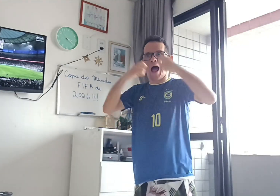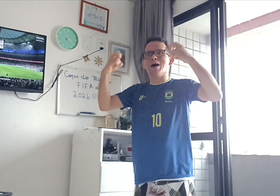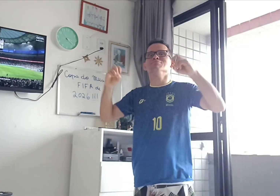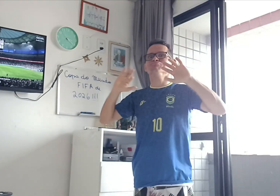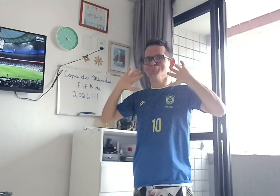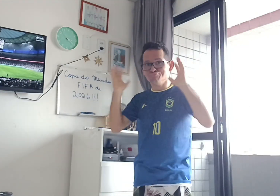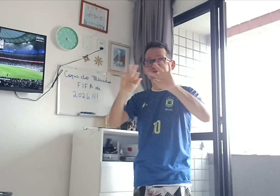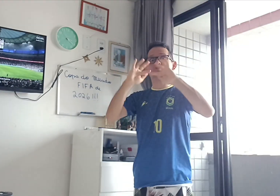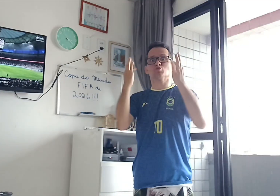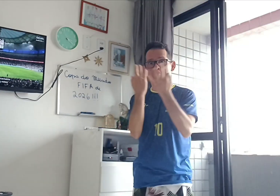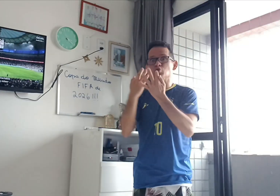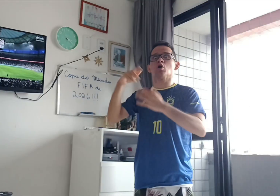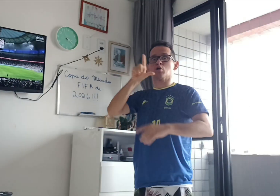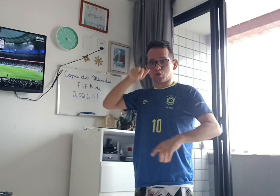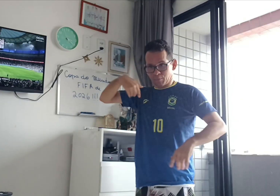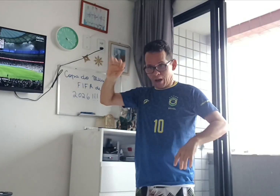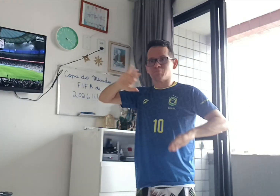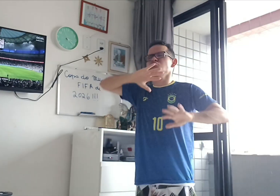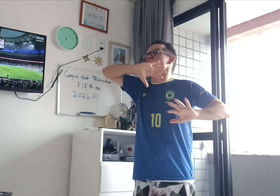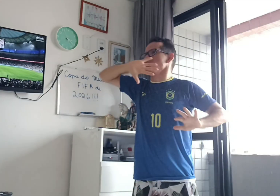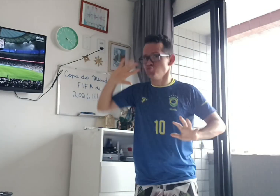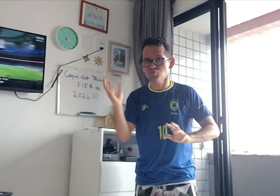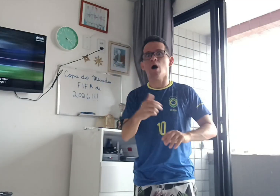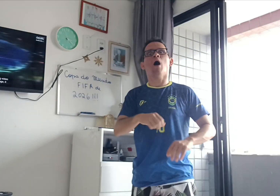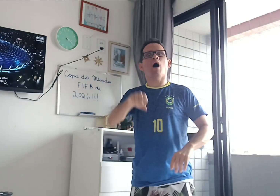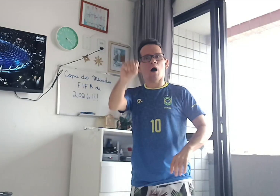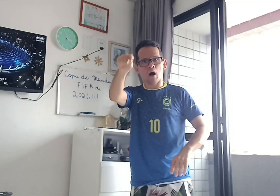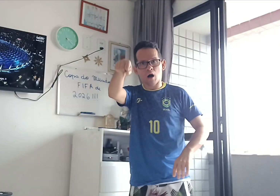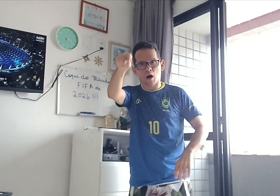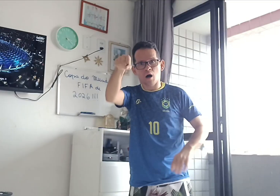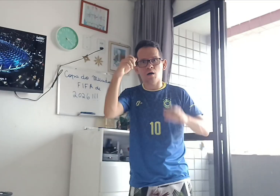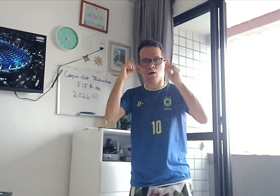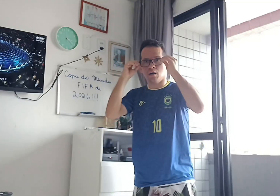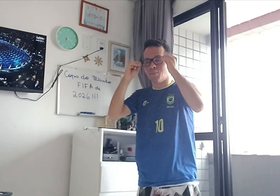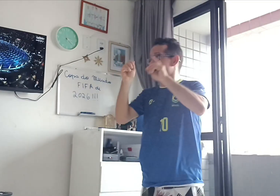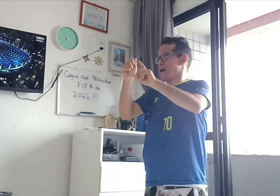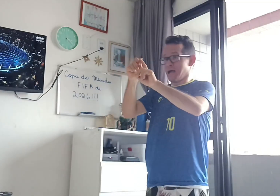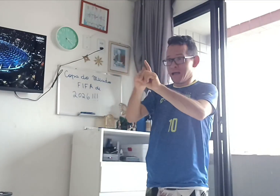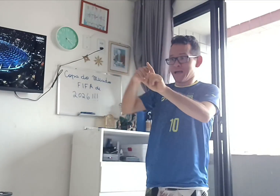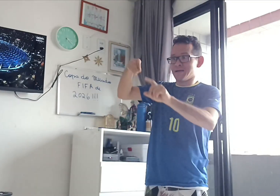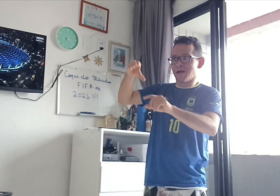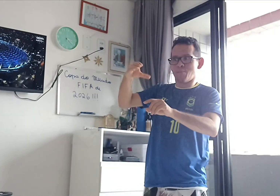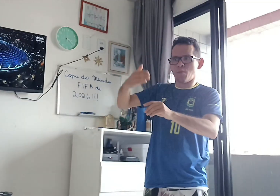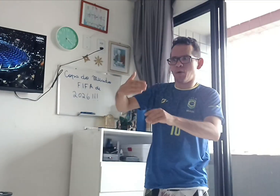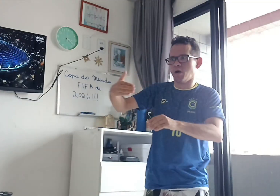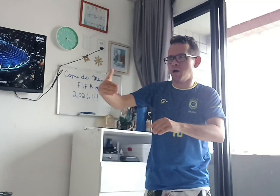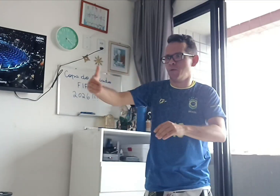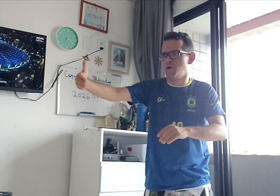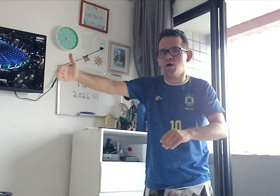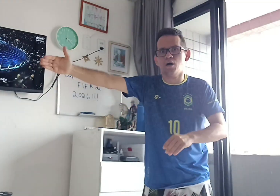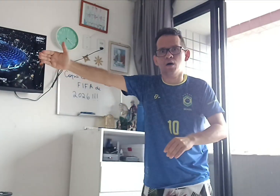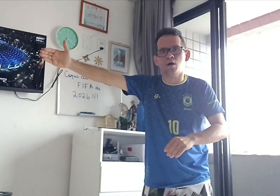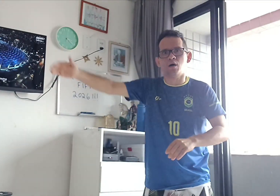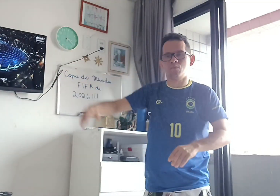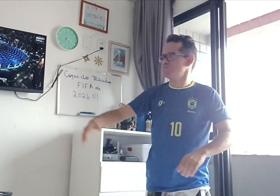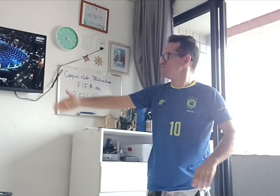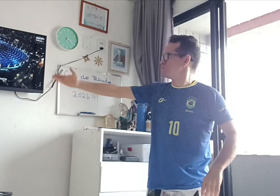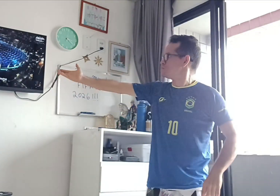record-breaking center-hung video screens. In the group stage, it will see Belgium, Canada, and Switzerland among the teams playing here.